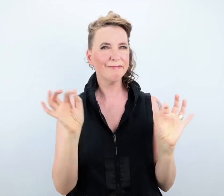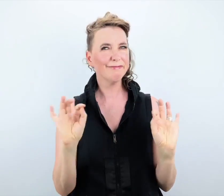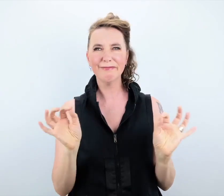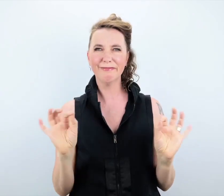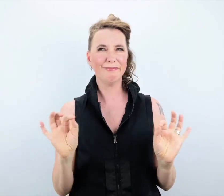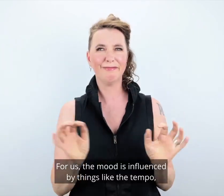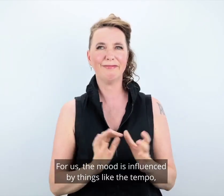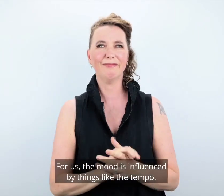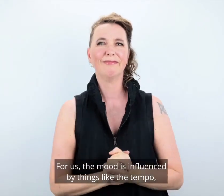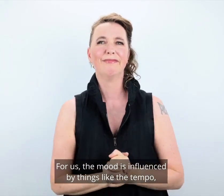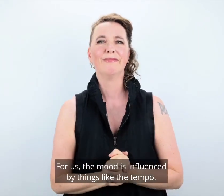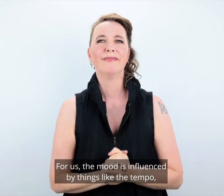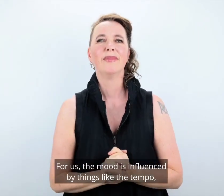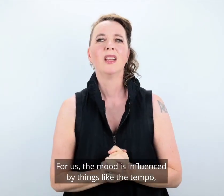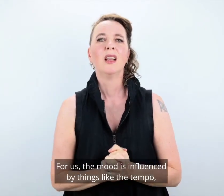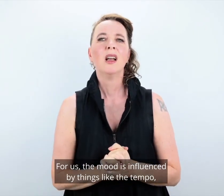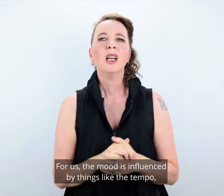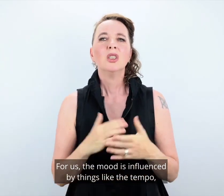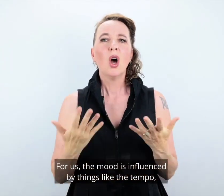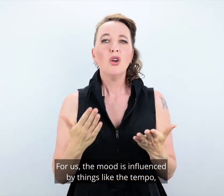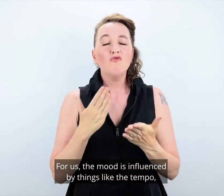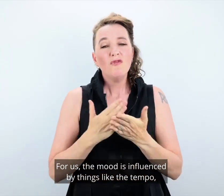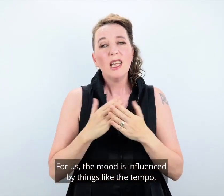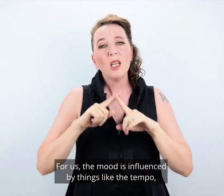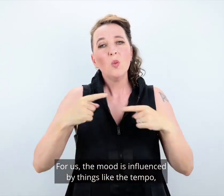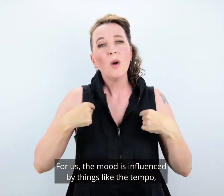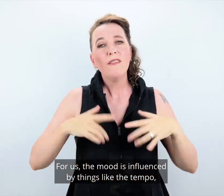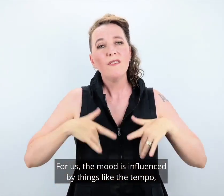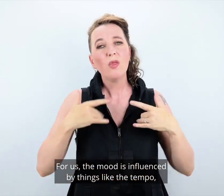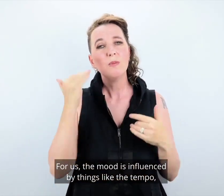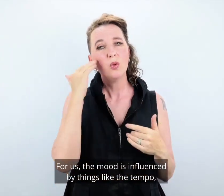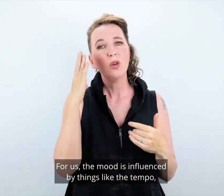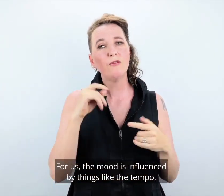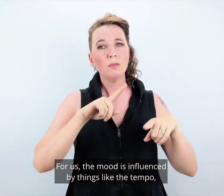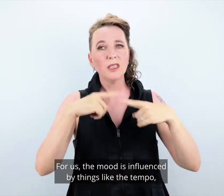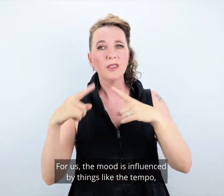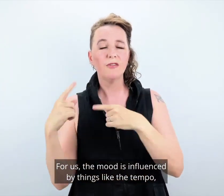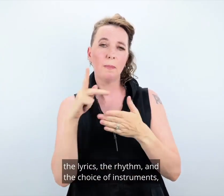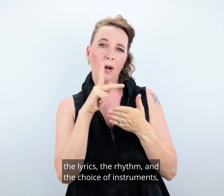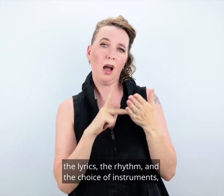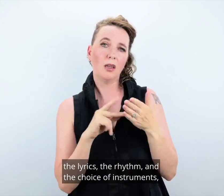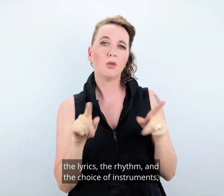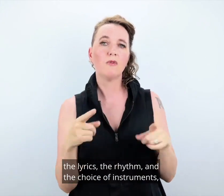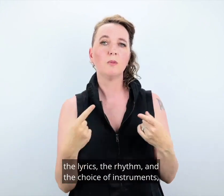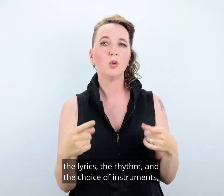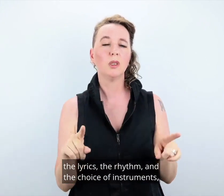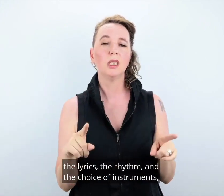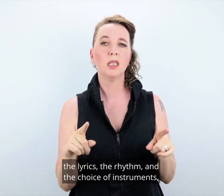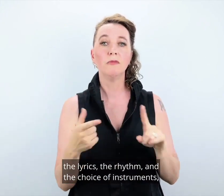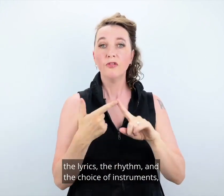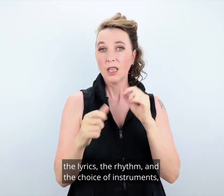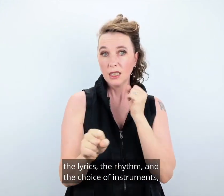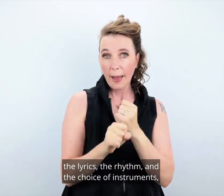For us, the mood is influenced by things like the tempo, the lyrics, the rhythm,